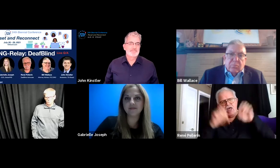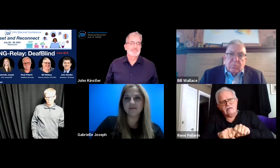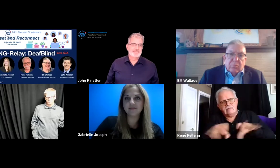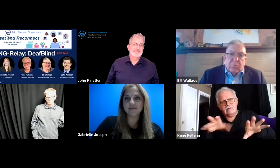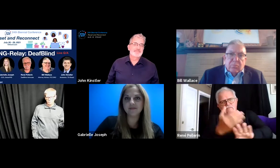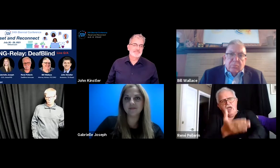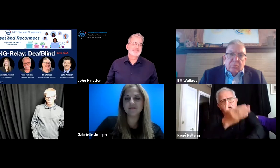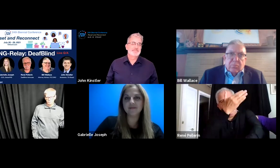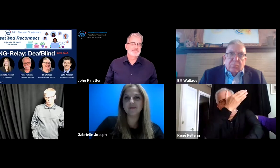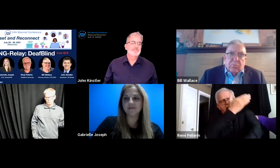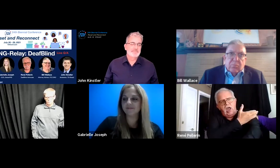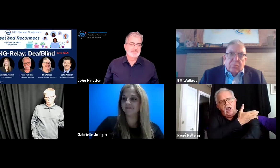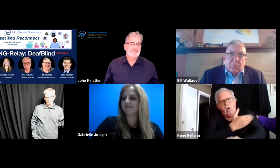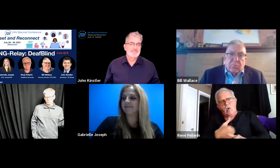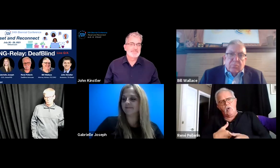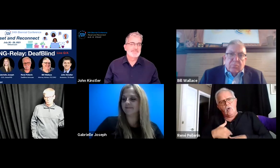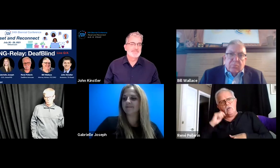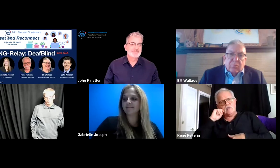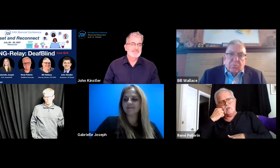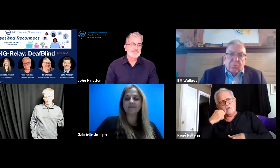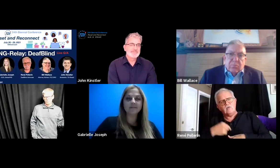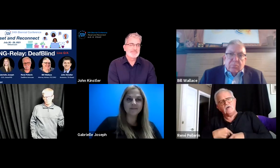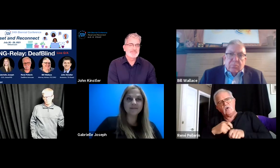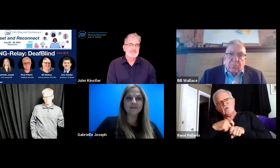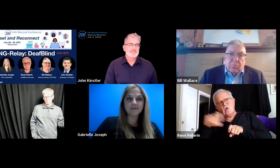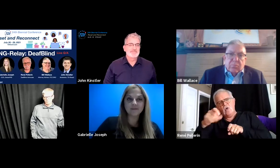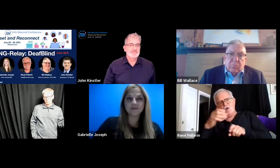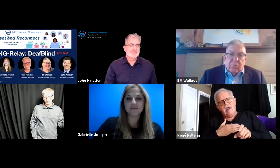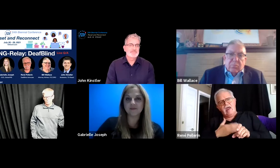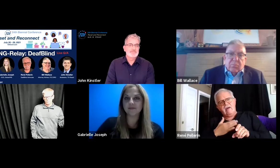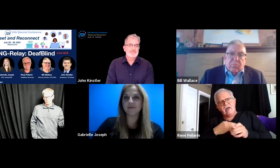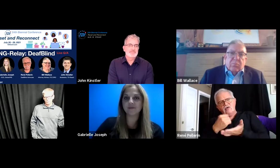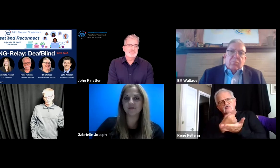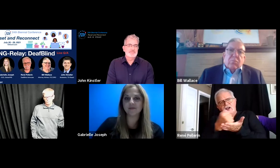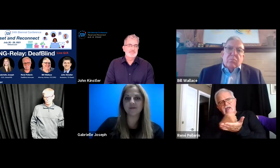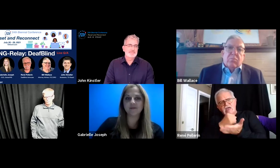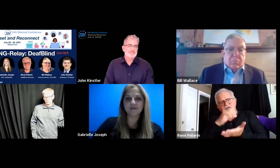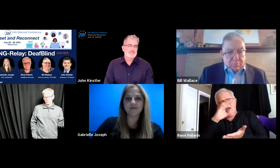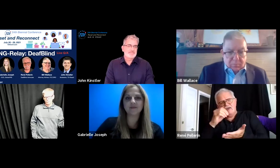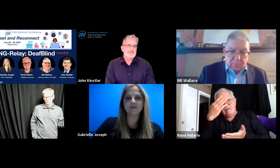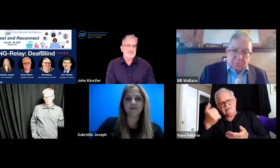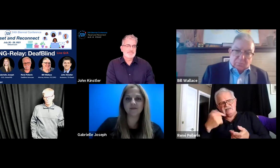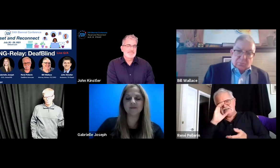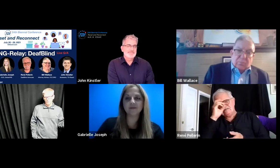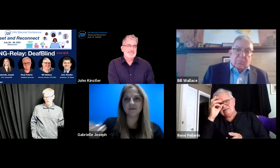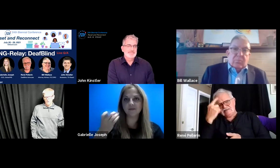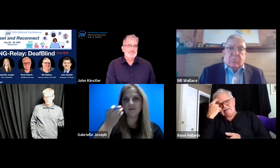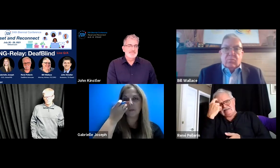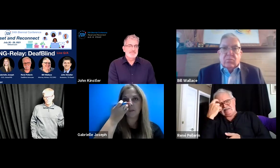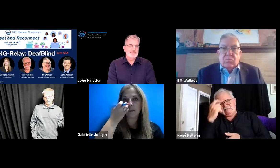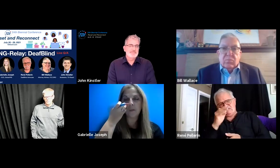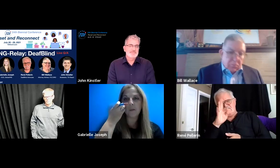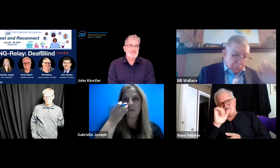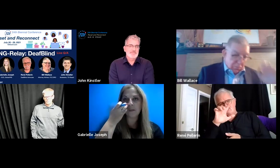with them to try to work out all the quirks and improvement. They did another release and there were tons of improvements. I could call my credit card